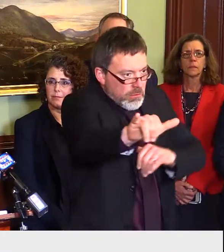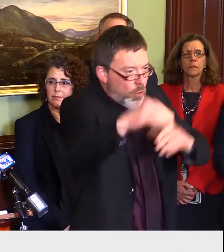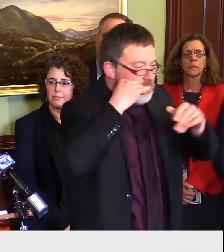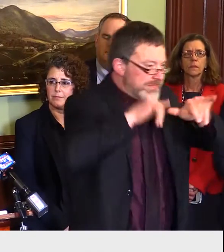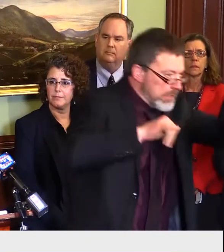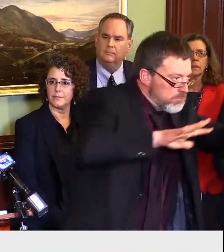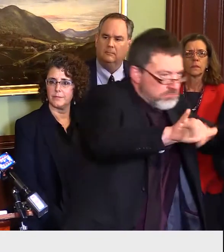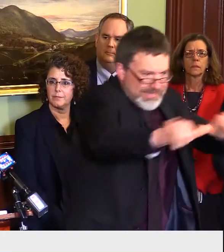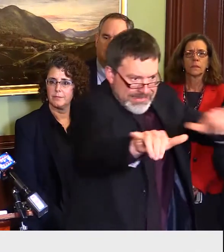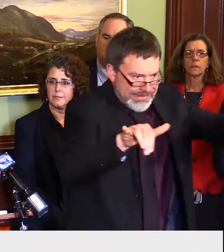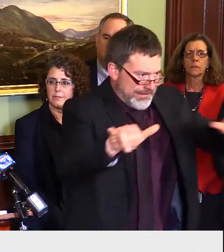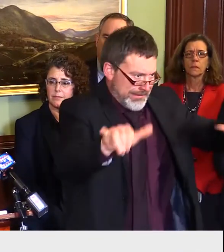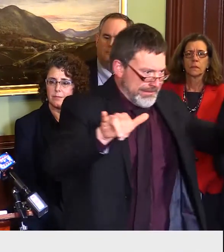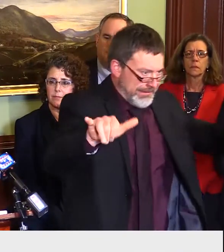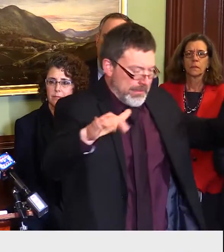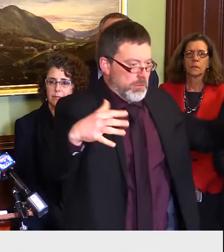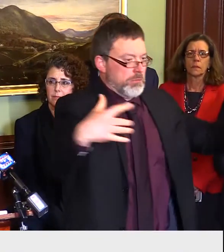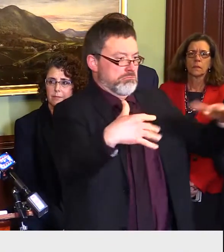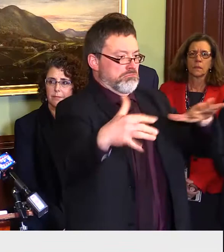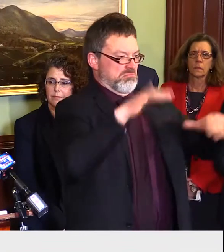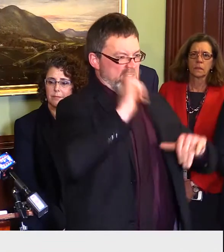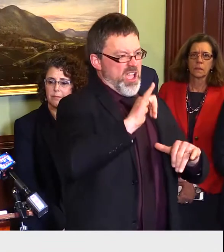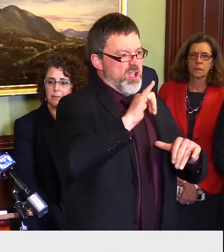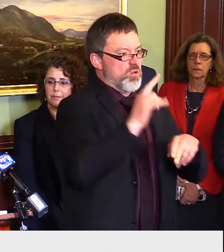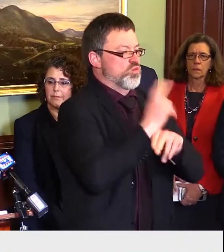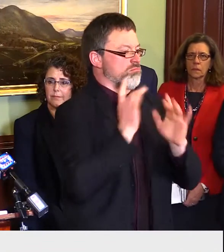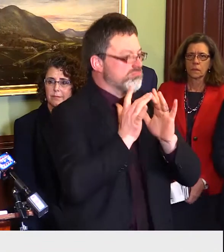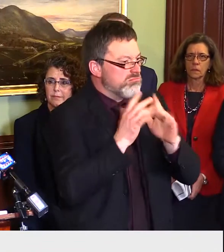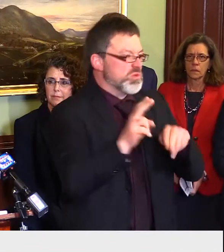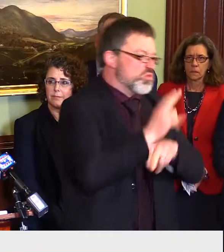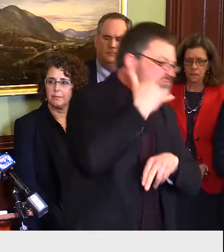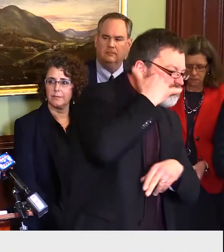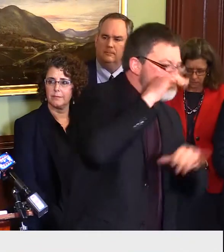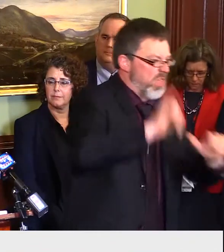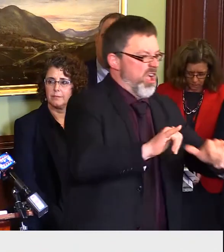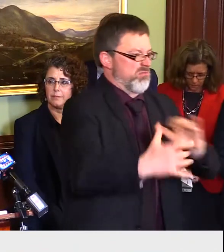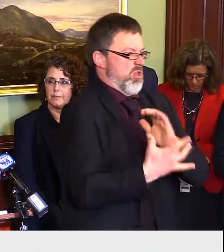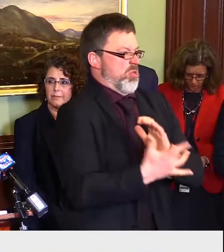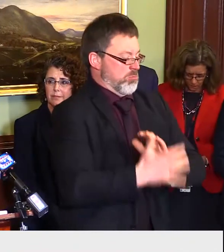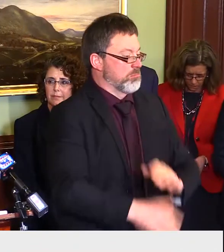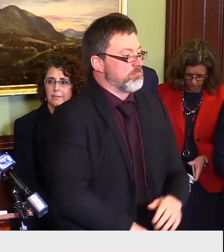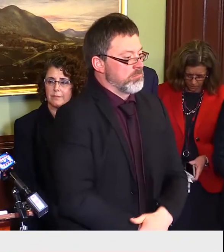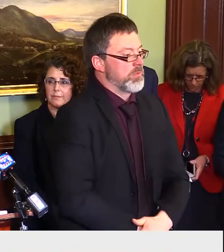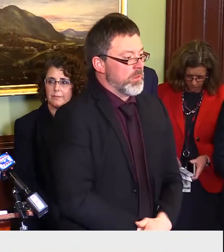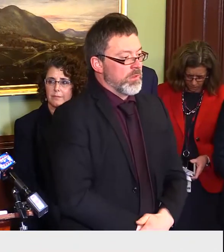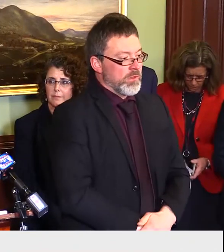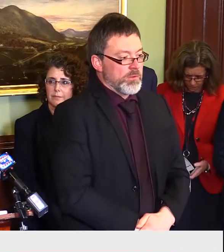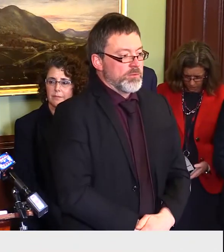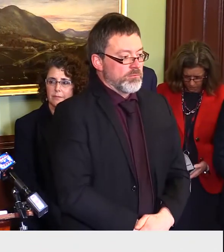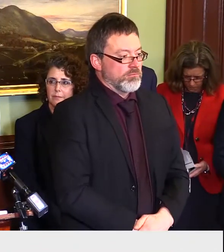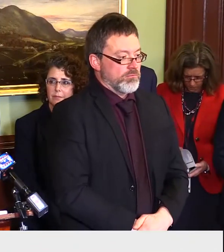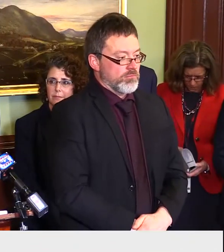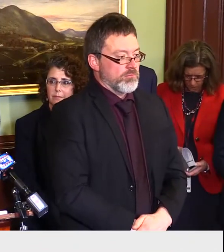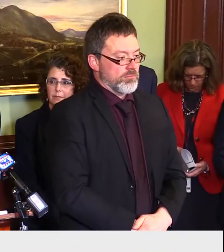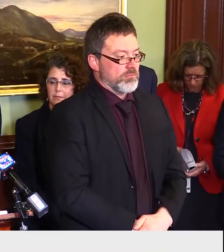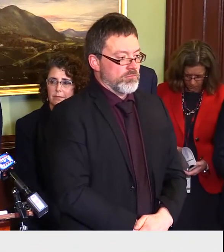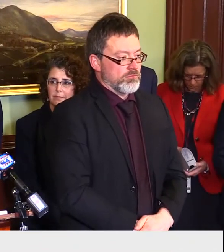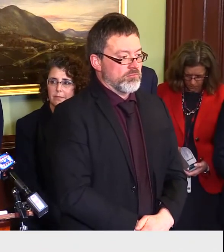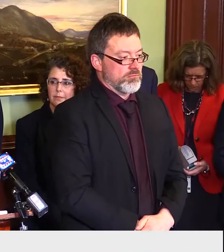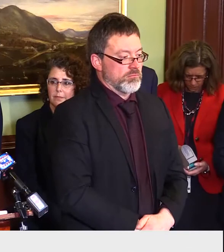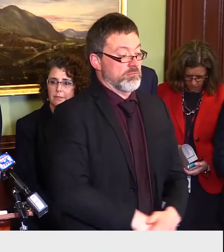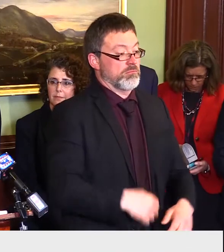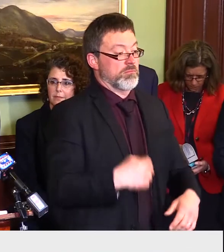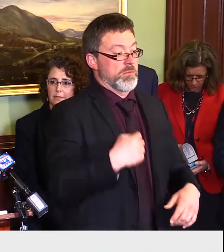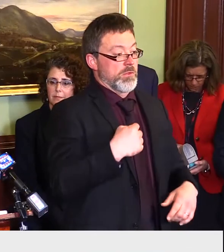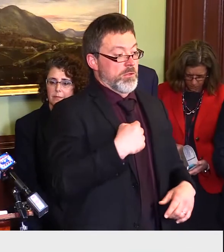efforts, directing the Department of Financial Regulation to analyze demographic information in order to know the potential impacts on